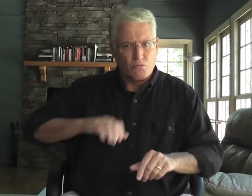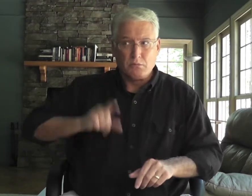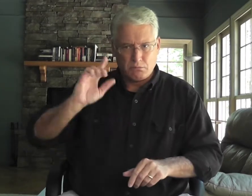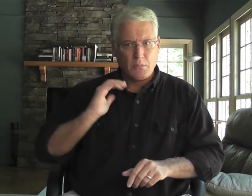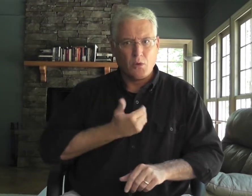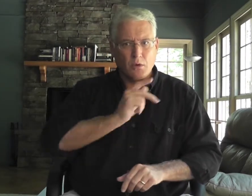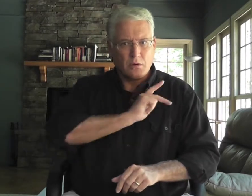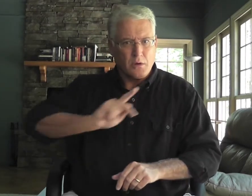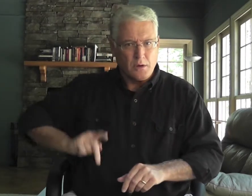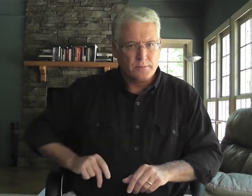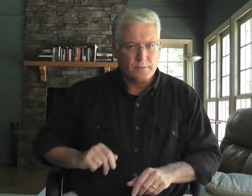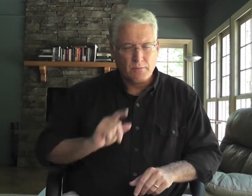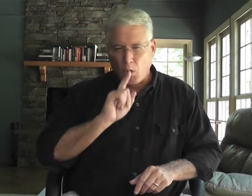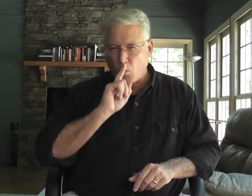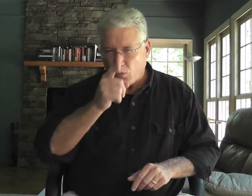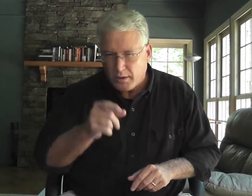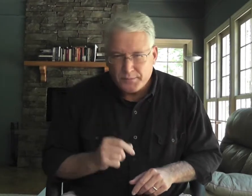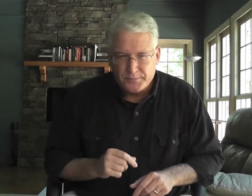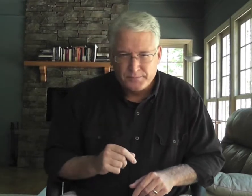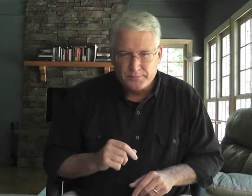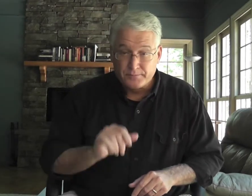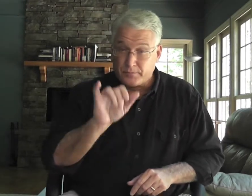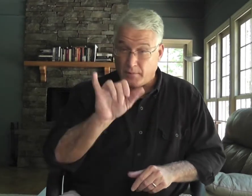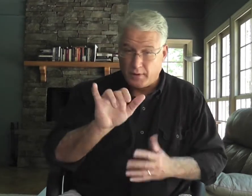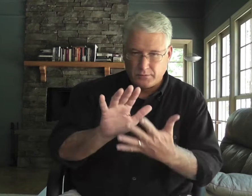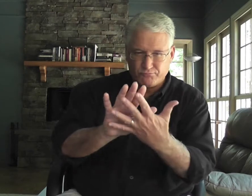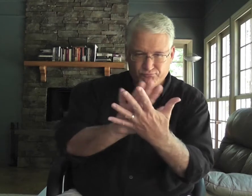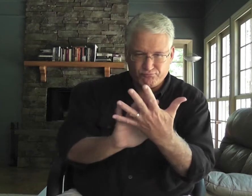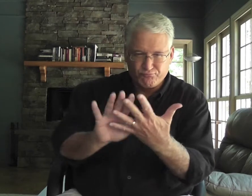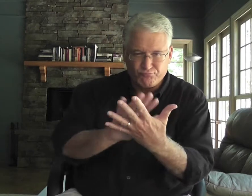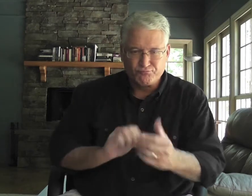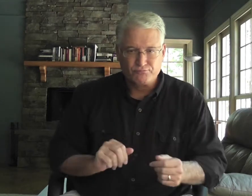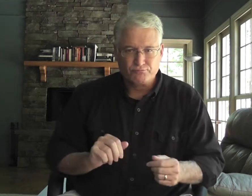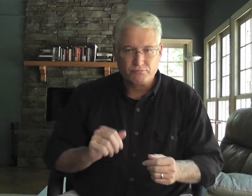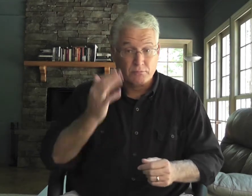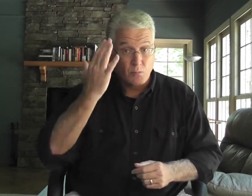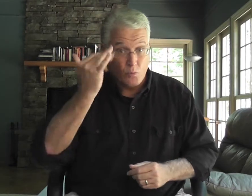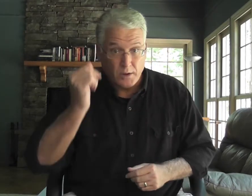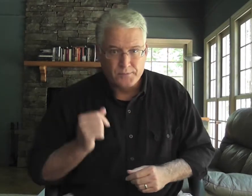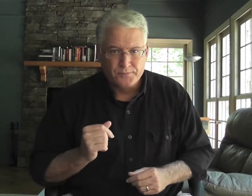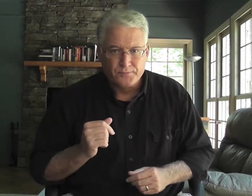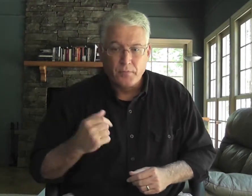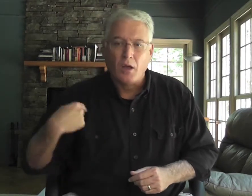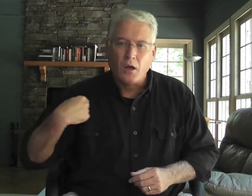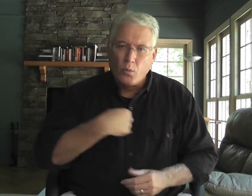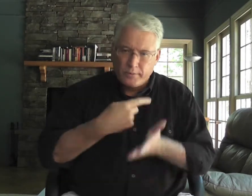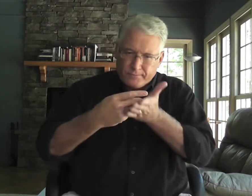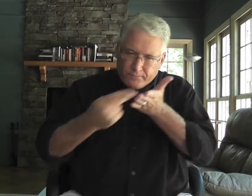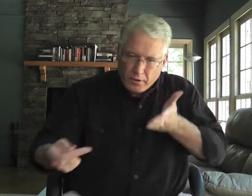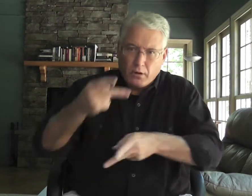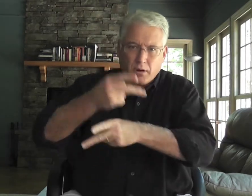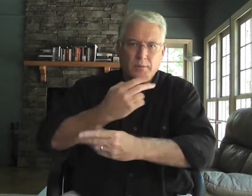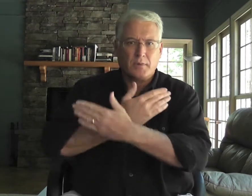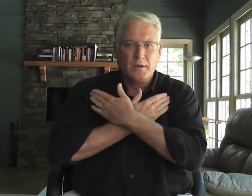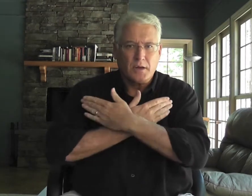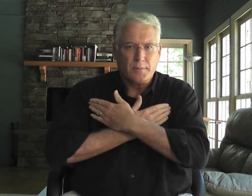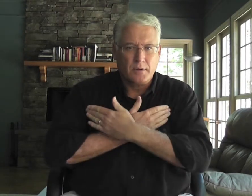keeping the Sabbath and sacrificing to Christ, and we're doing that, are we really doing it? Or are we really keeping